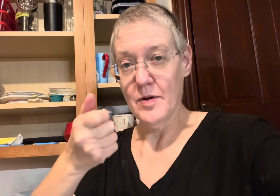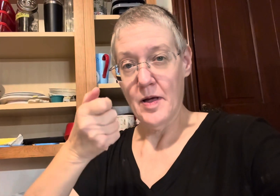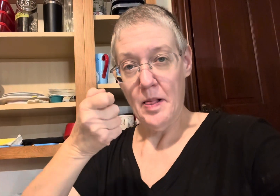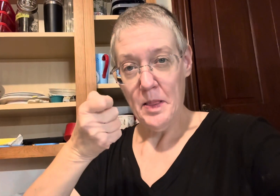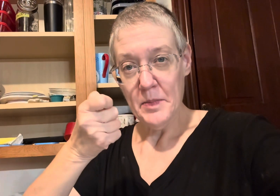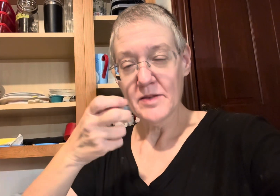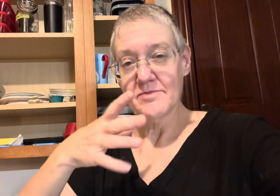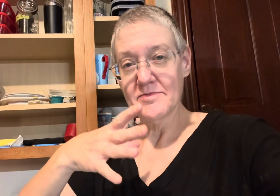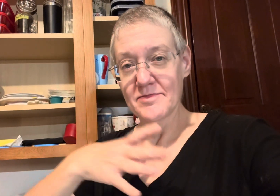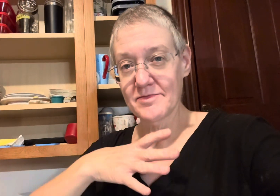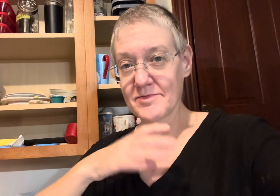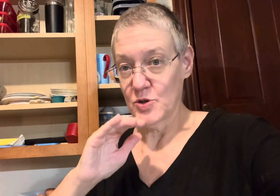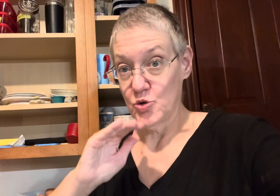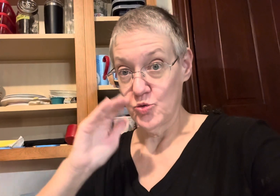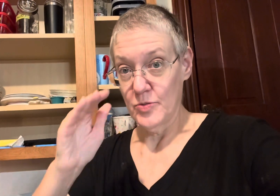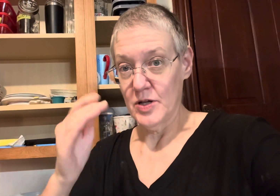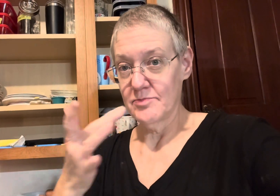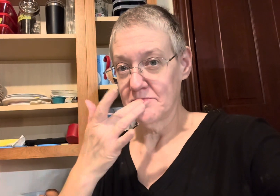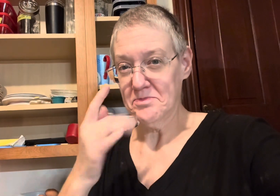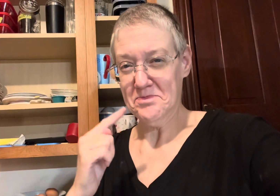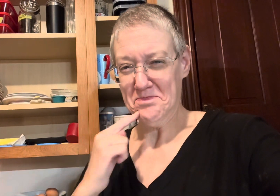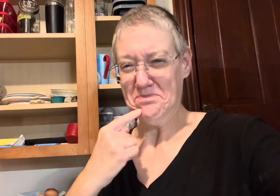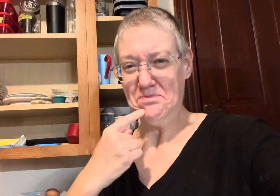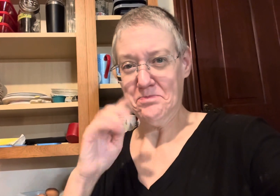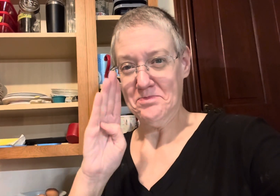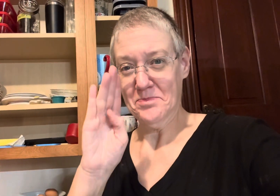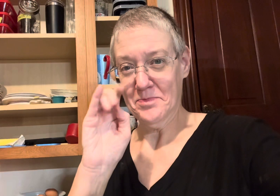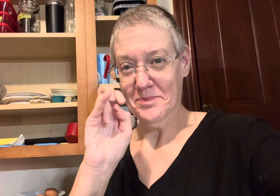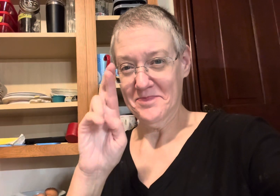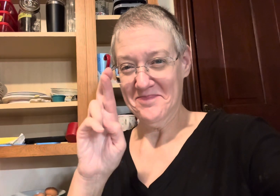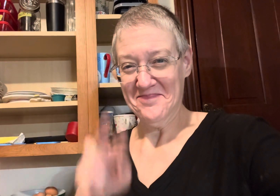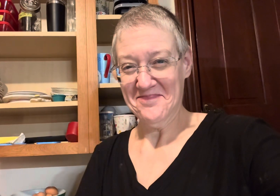a little bit is good, too much makes it bitter.